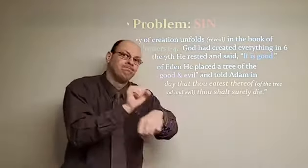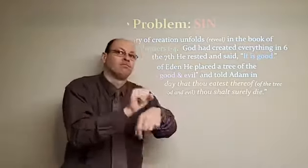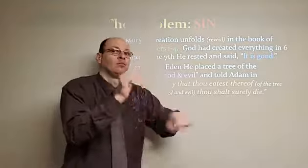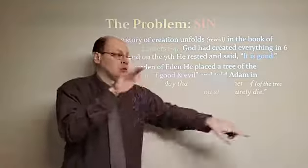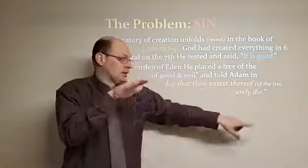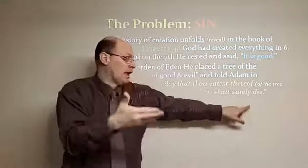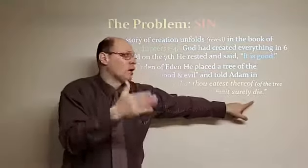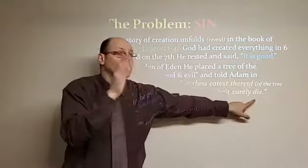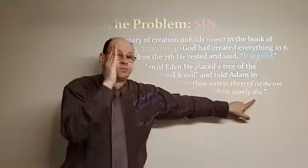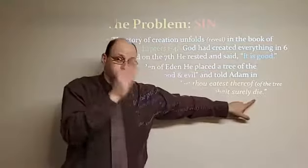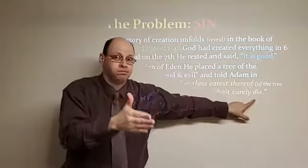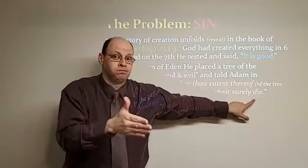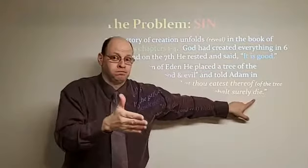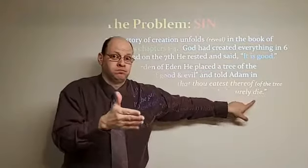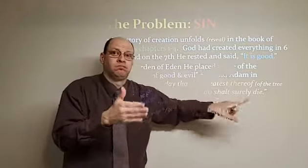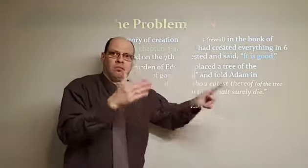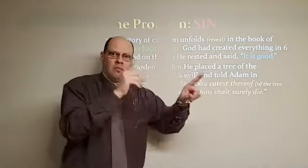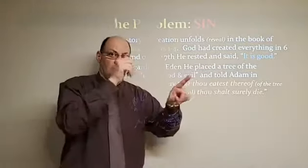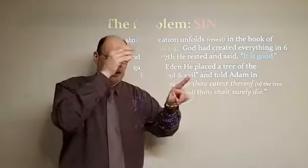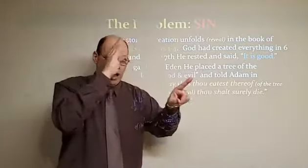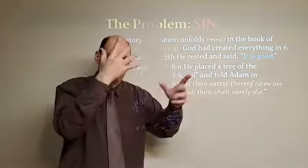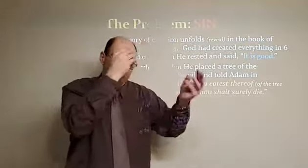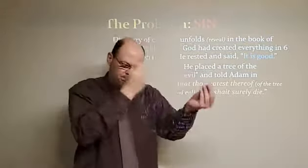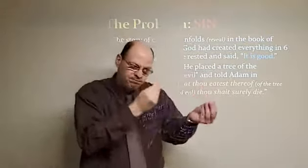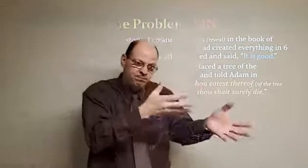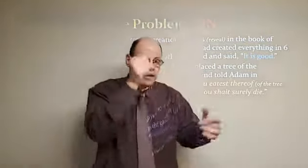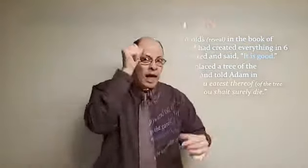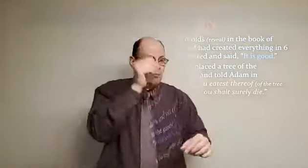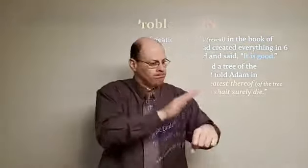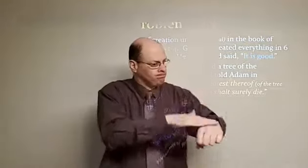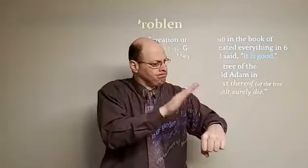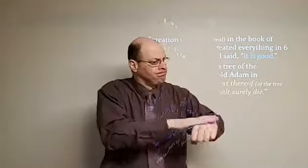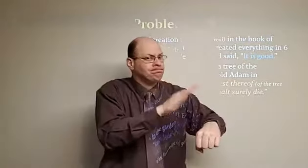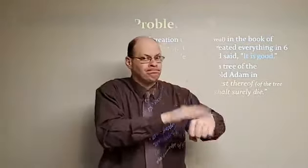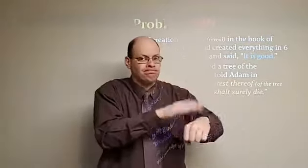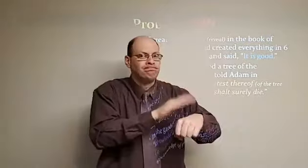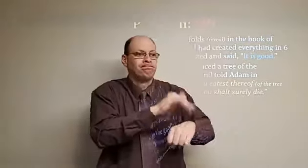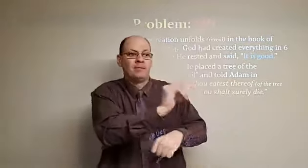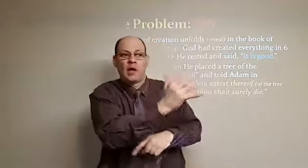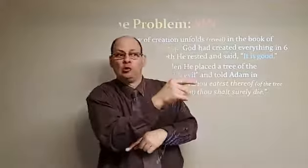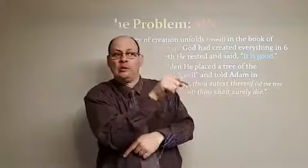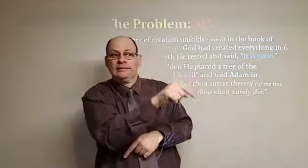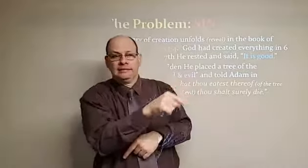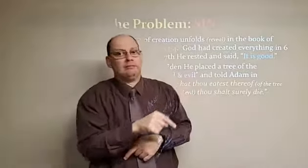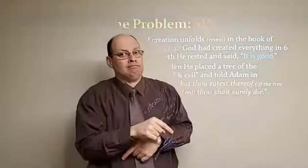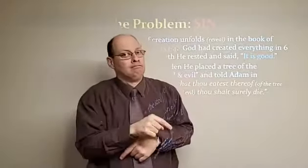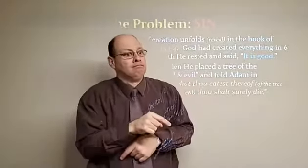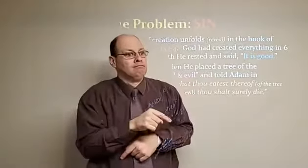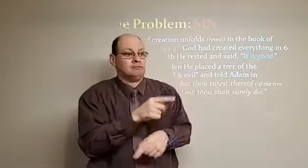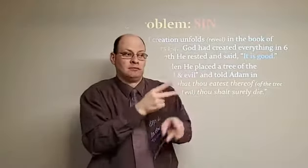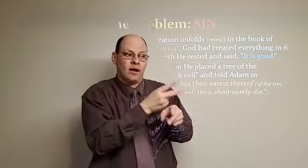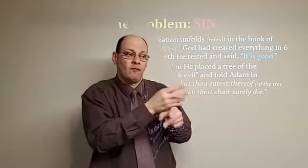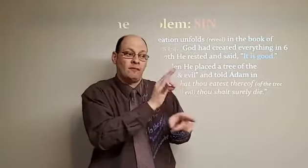it was it was a truth that God revealed to Adam gave warning to Adam avoid eating this tree